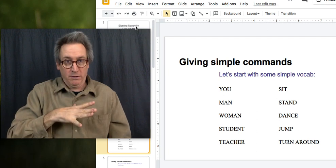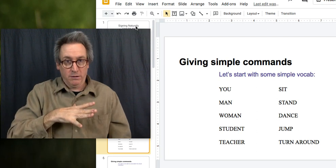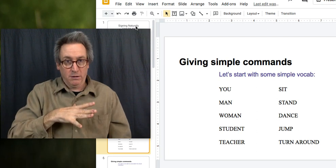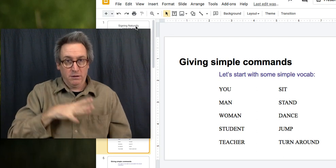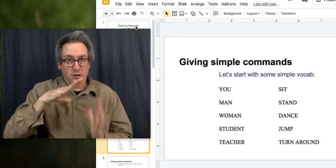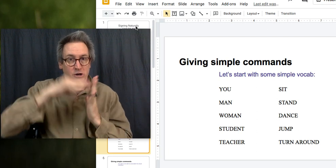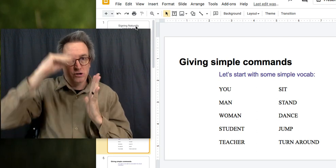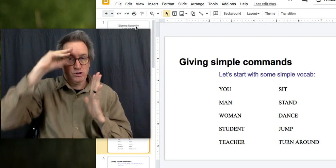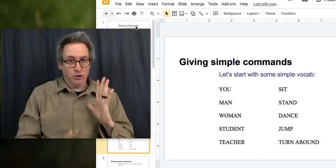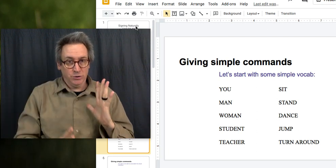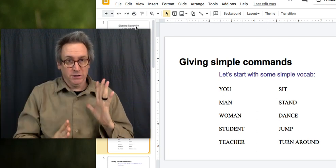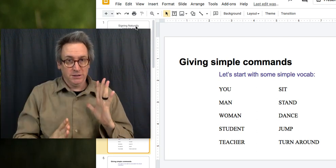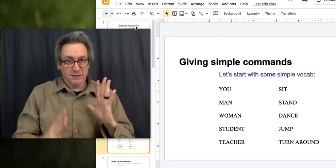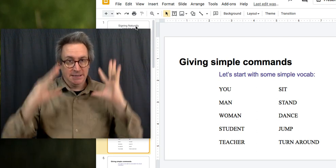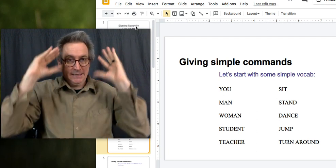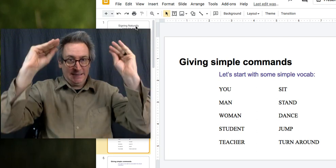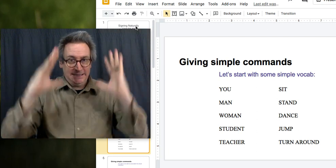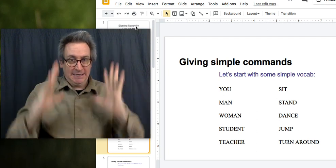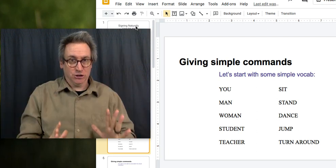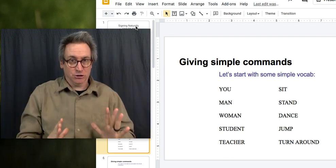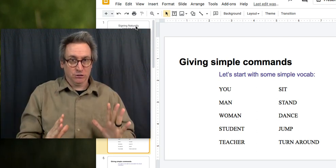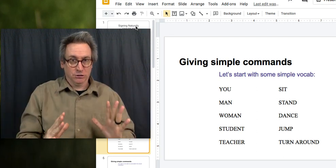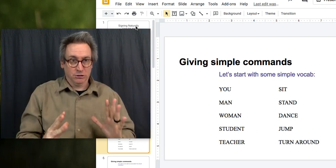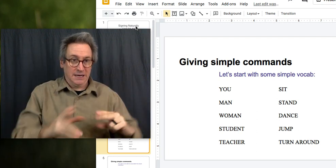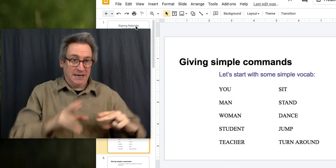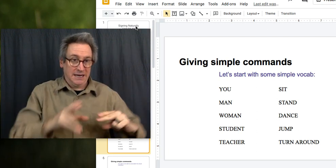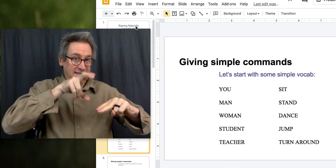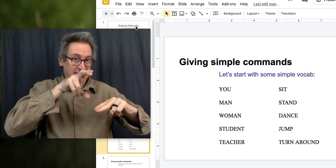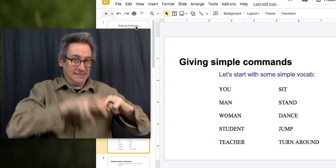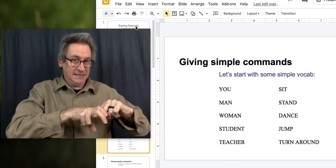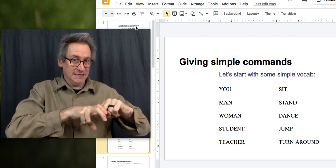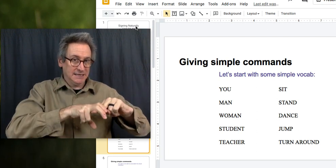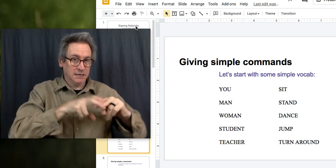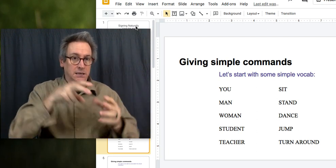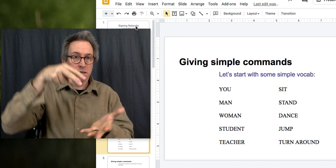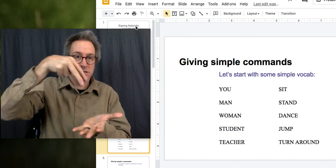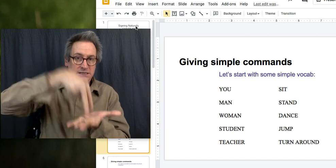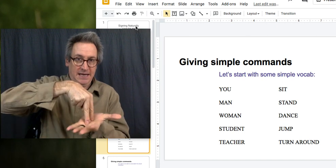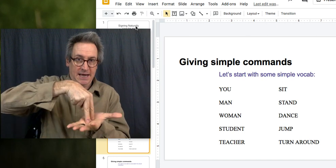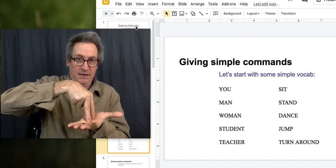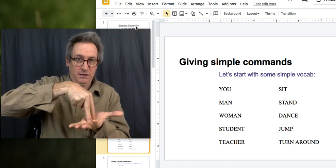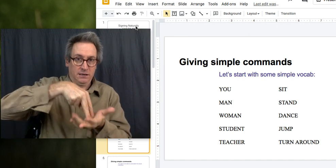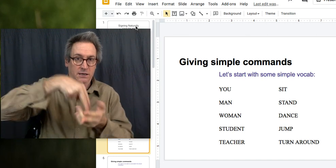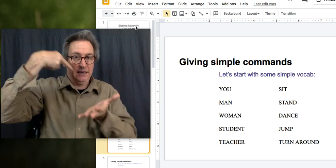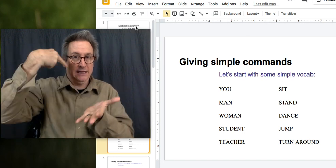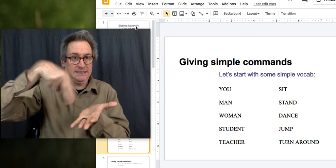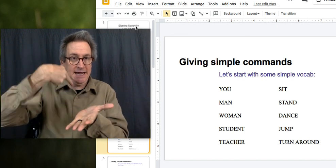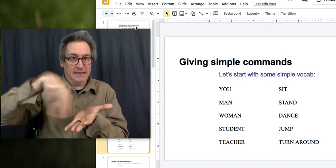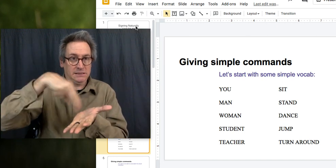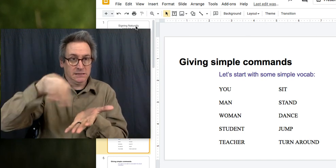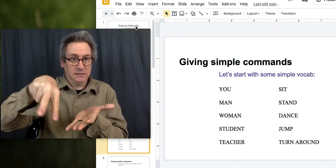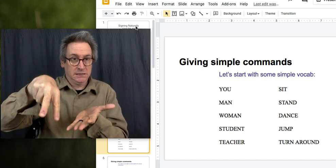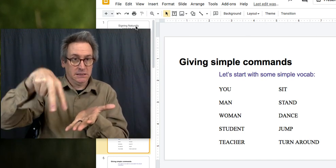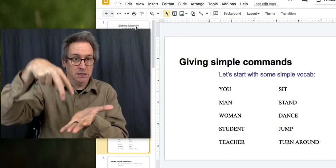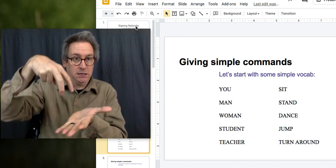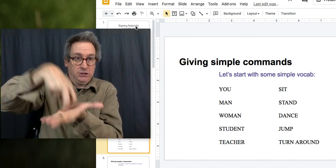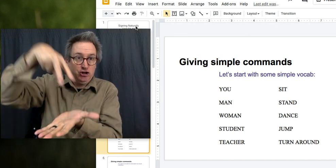woman, student, teacher, sit, stand,